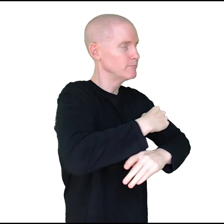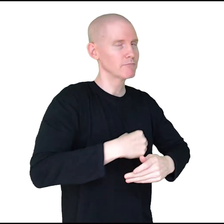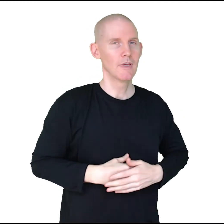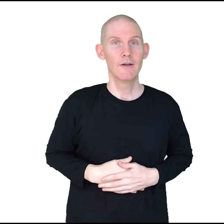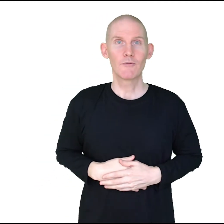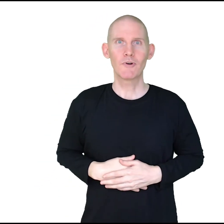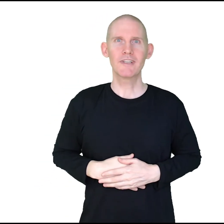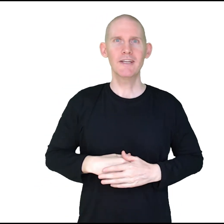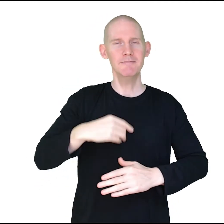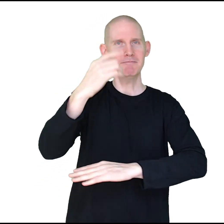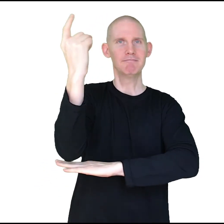Front again.